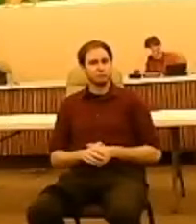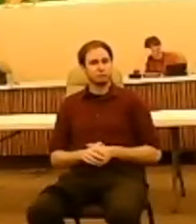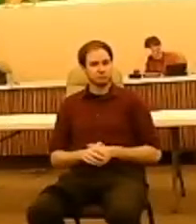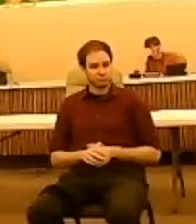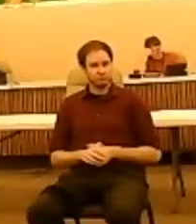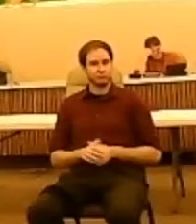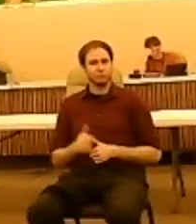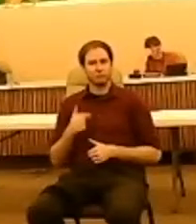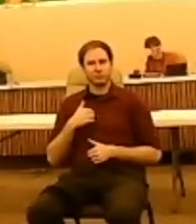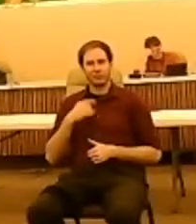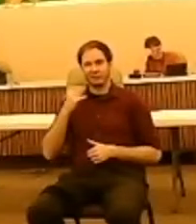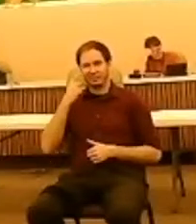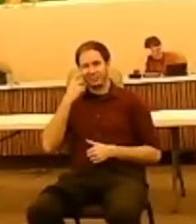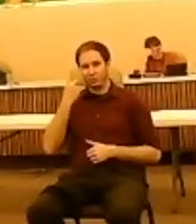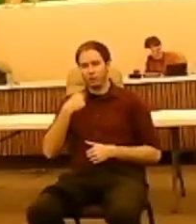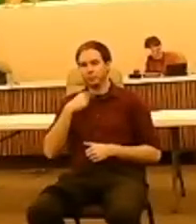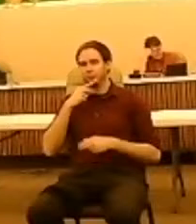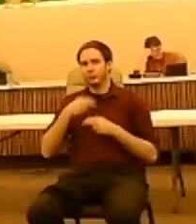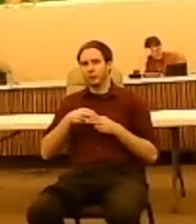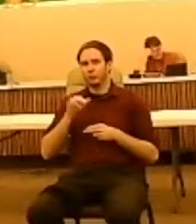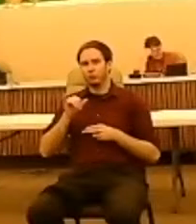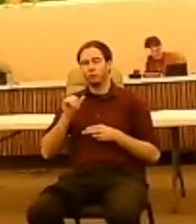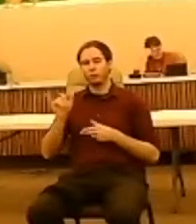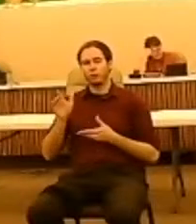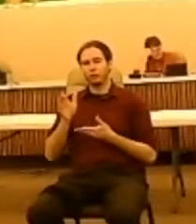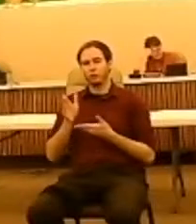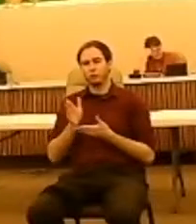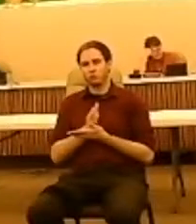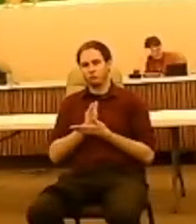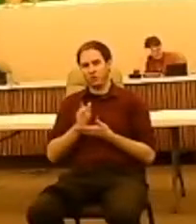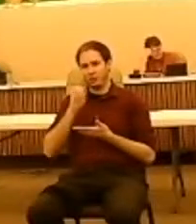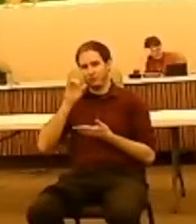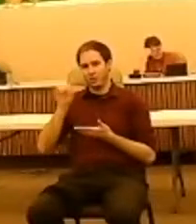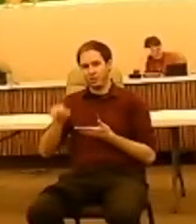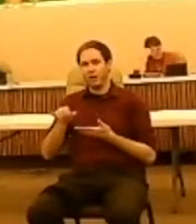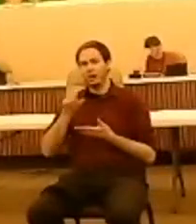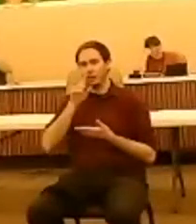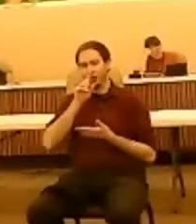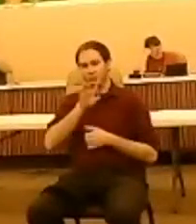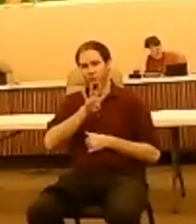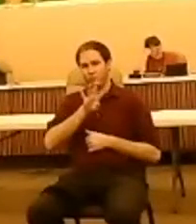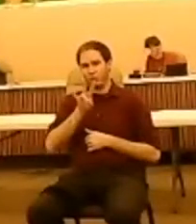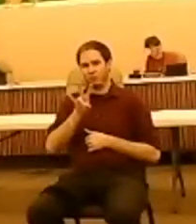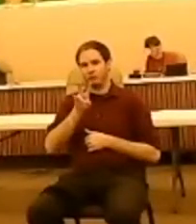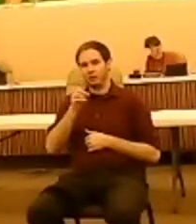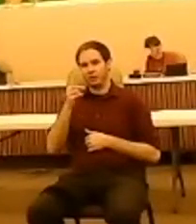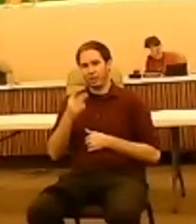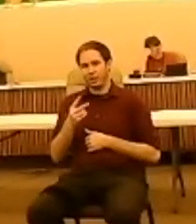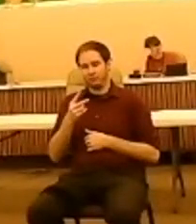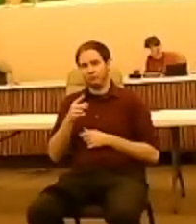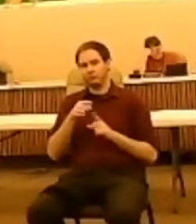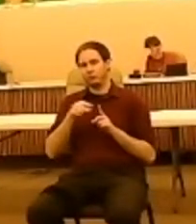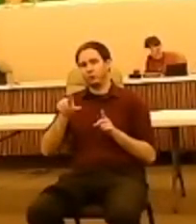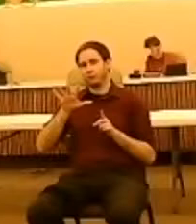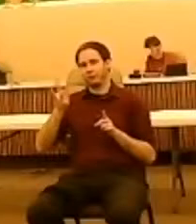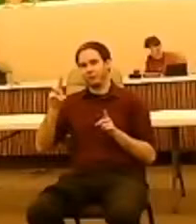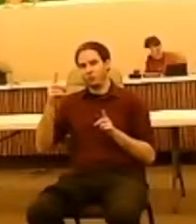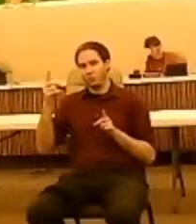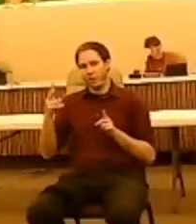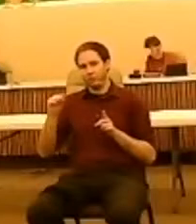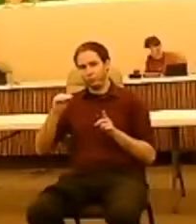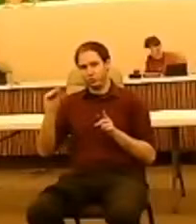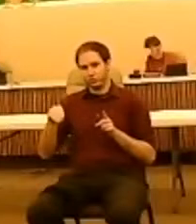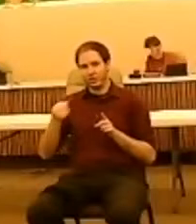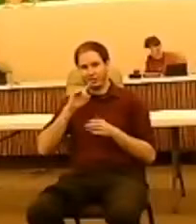Since I did the last one, I'll mention that the ranges for this one were 47.5% to